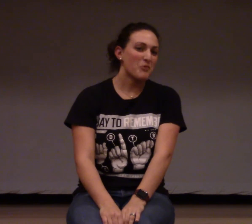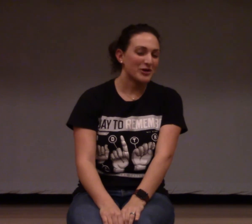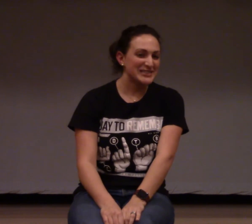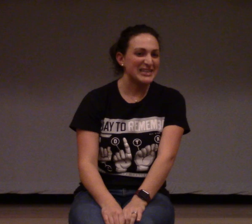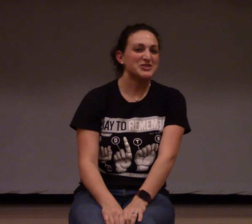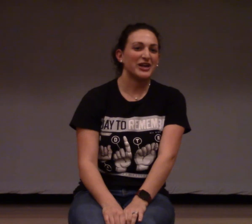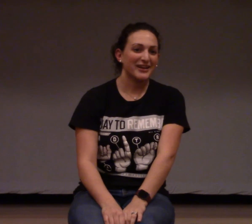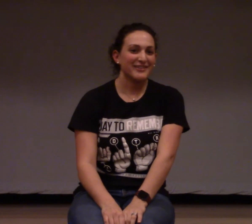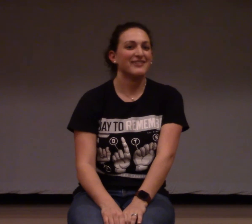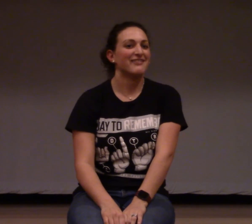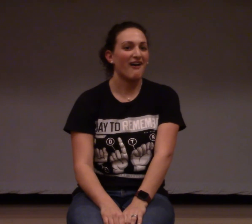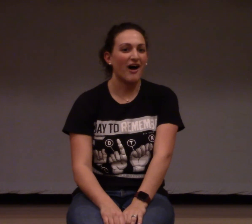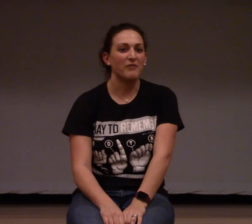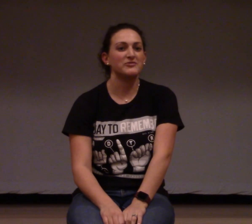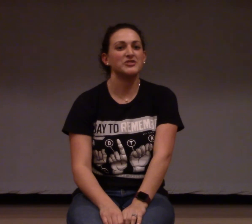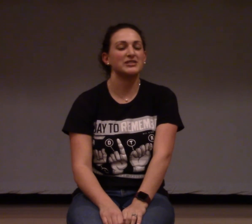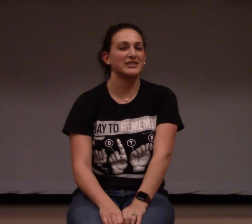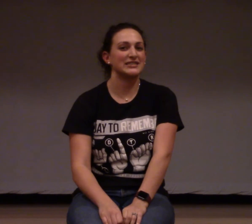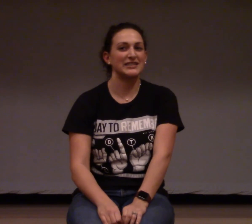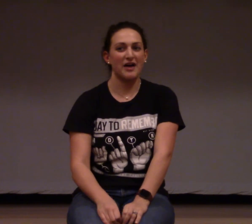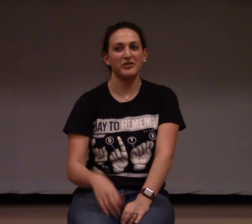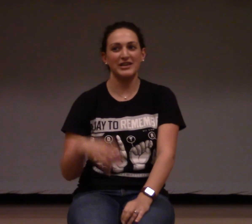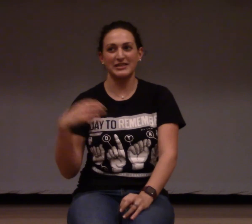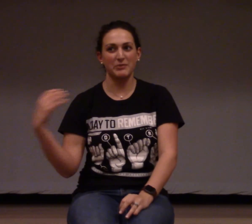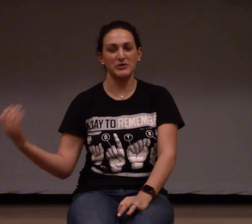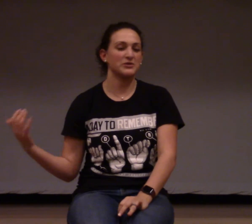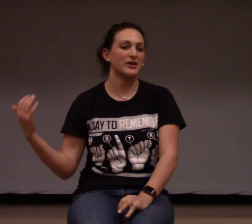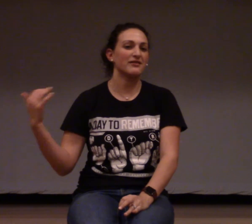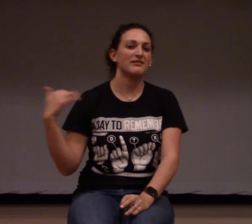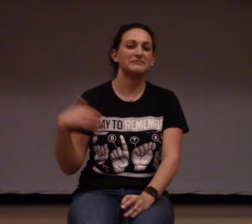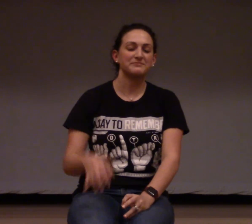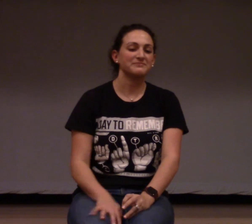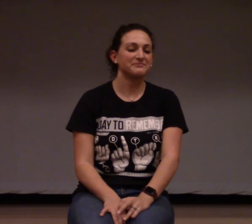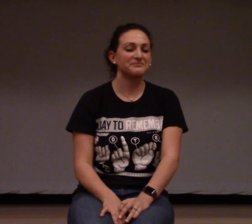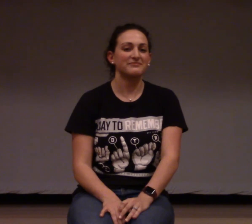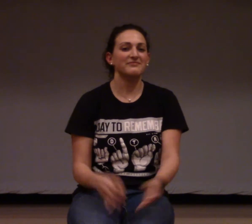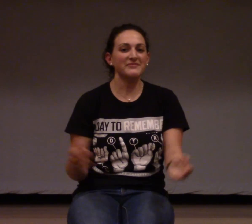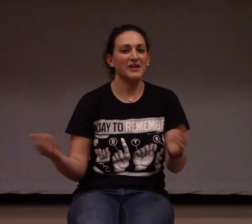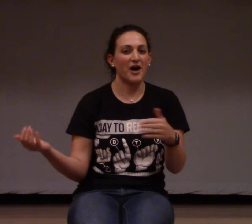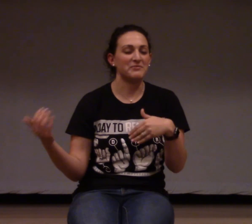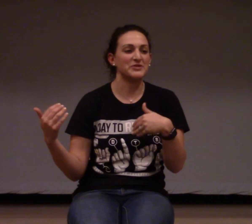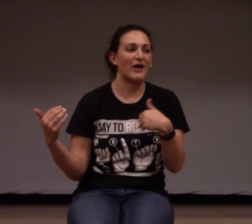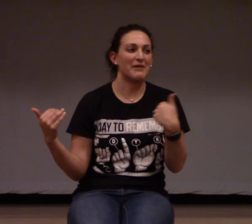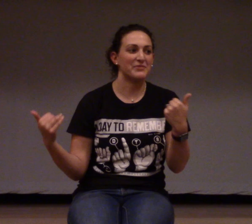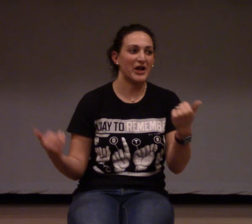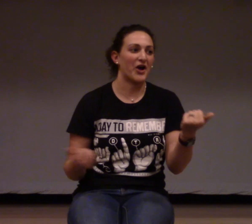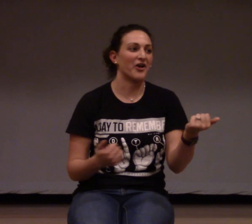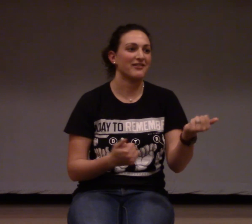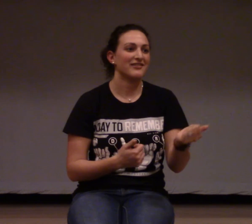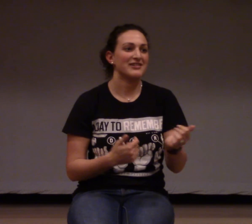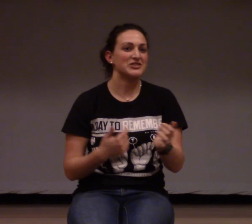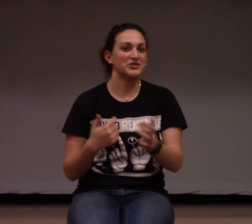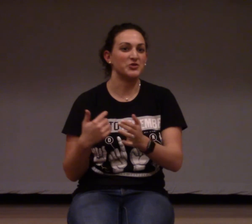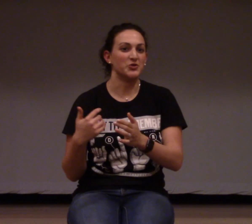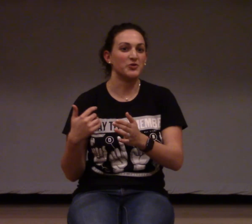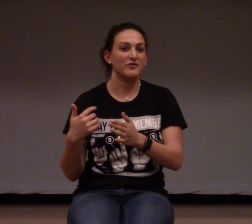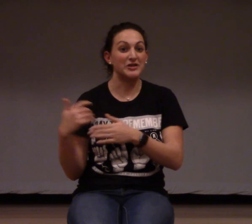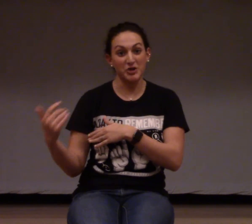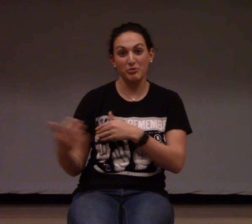more teaching, Mhm. just because he's not really exposed to it. So I'm there to interpret